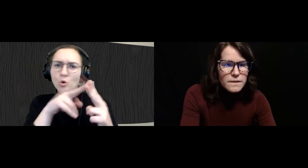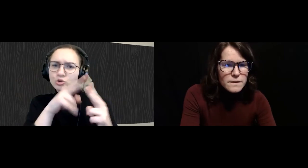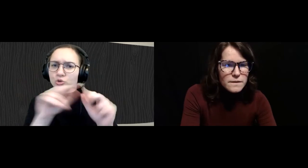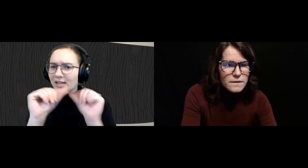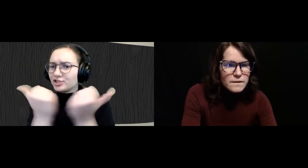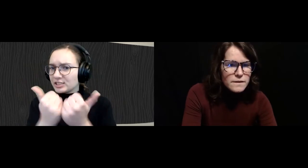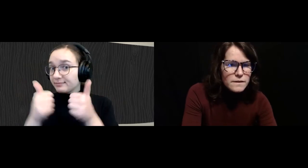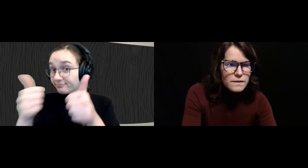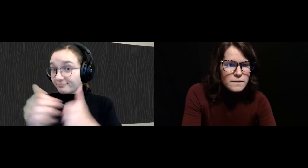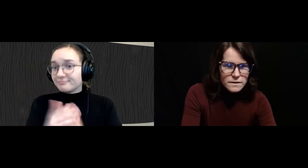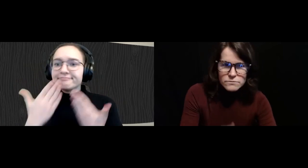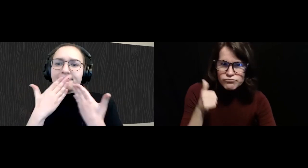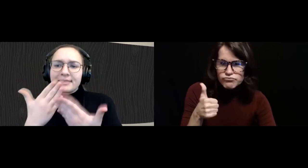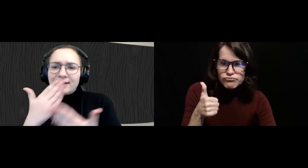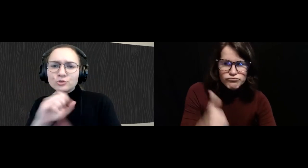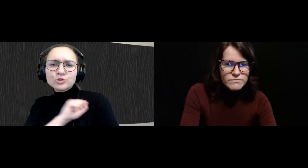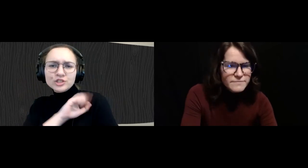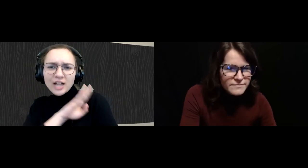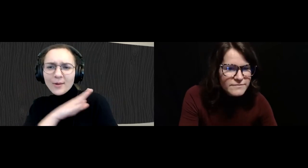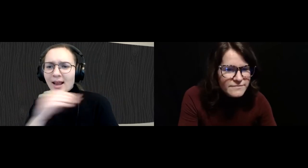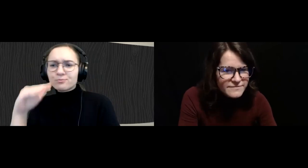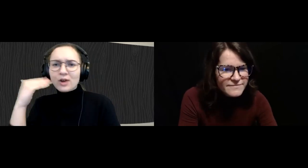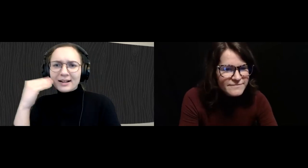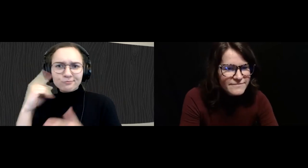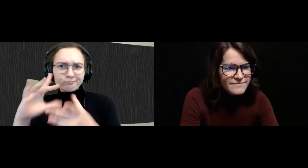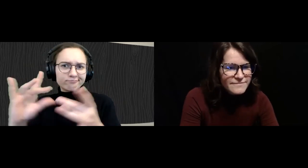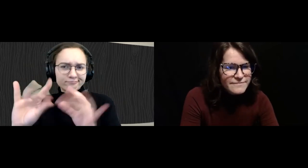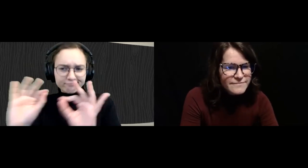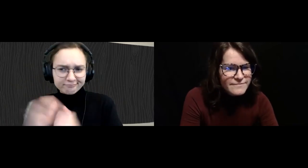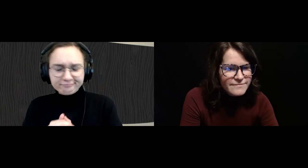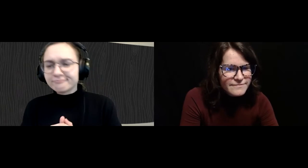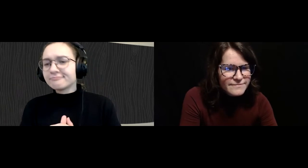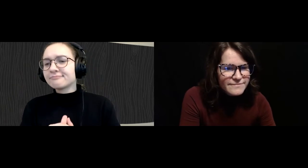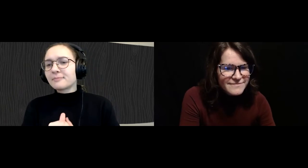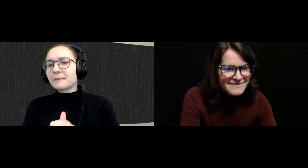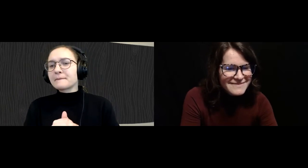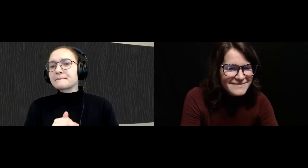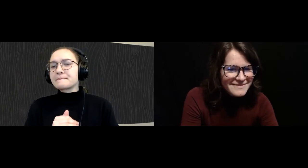SSP. So you could contact those two agencies. Thank you very much, Sharon and Brenda, for those comments.